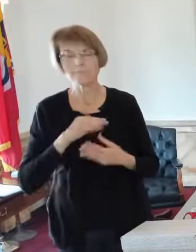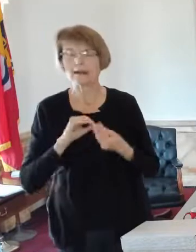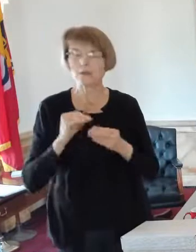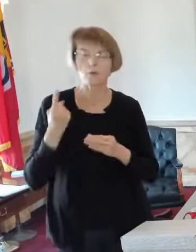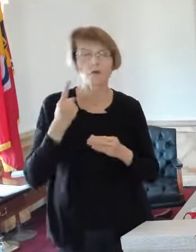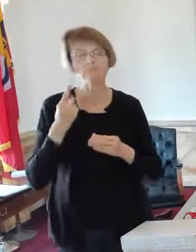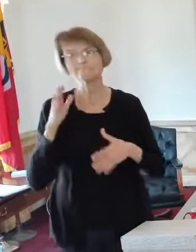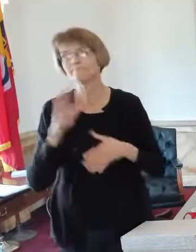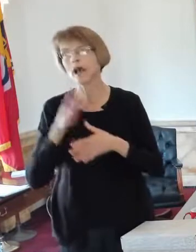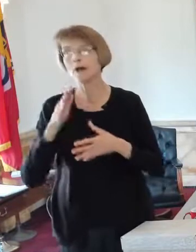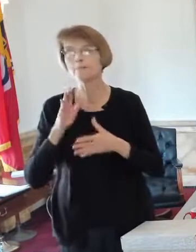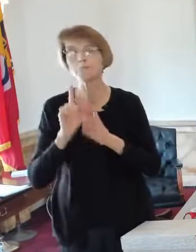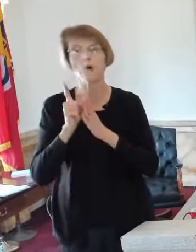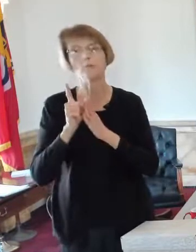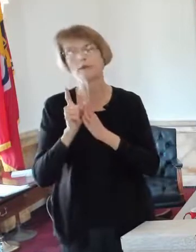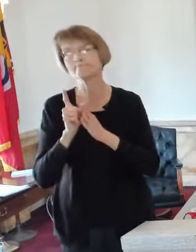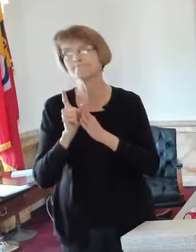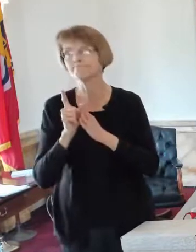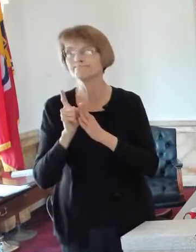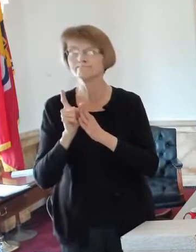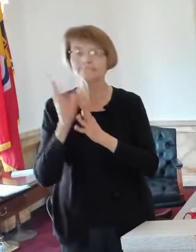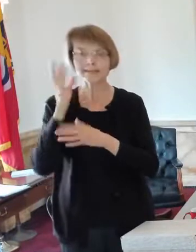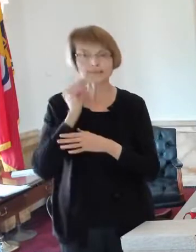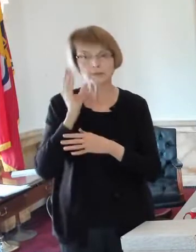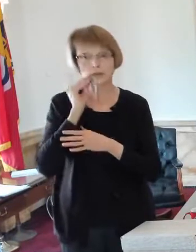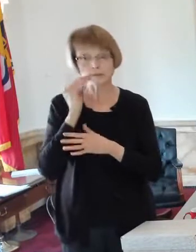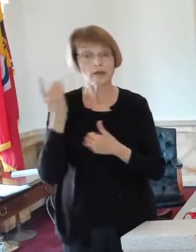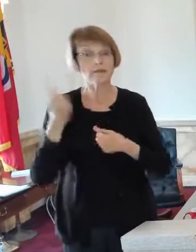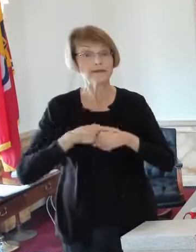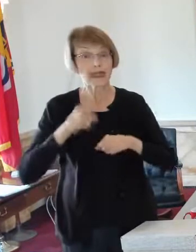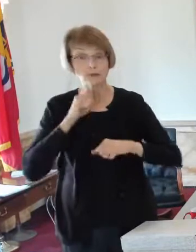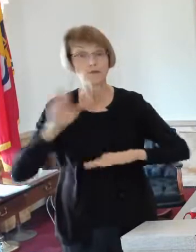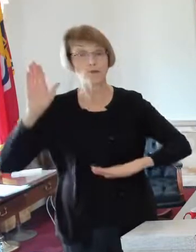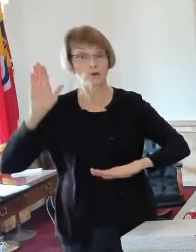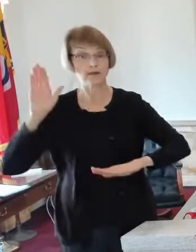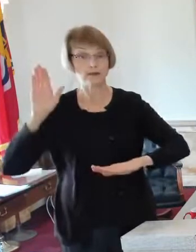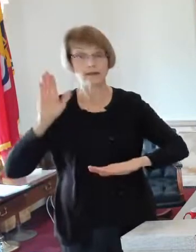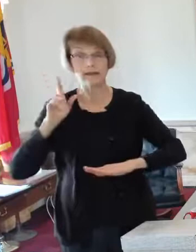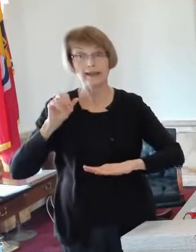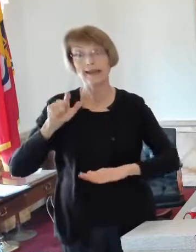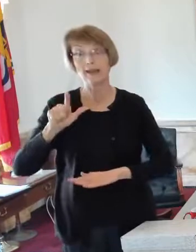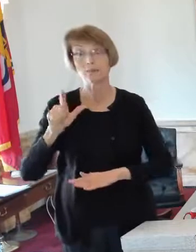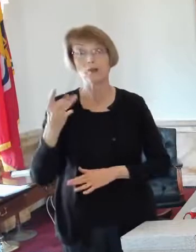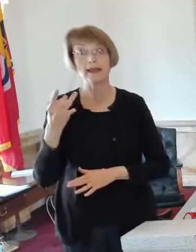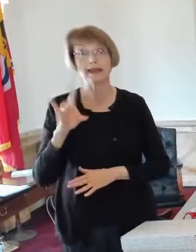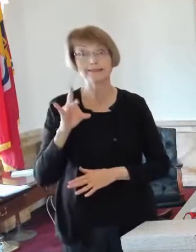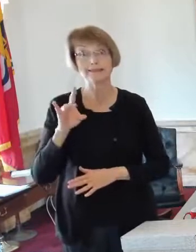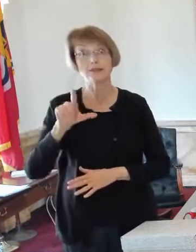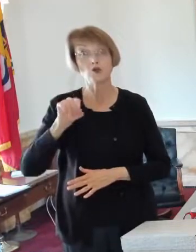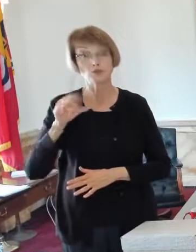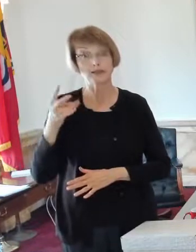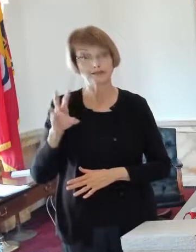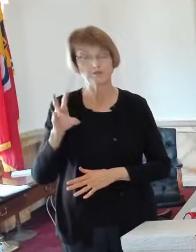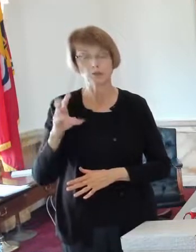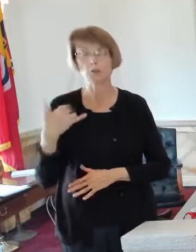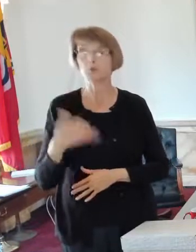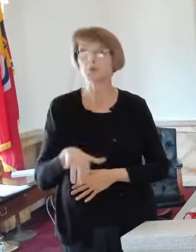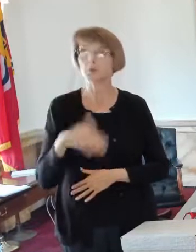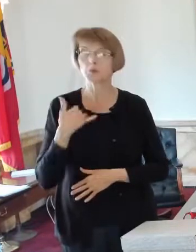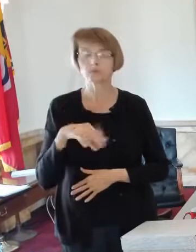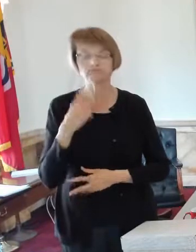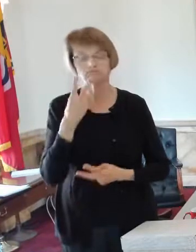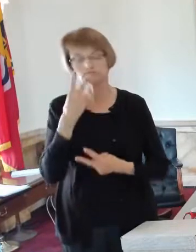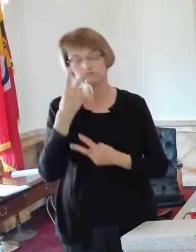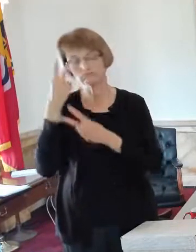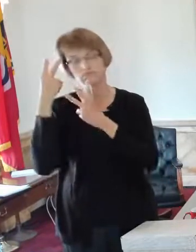memorable moment was certainly the day that I was sworn in, which was April the 18th, 2017, is extremely